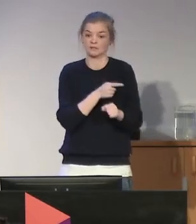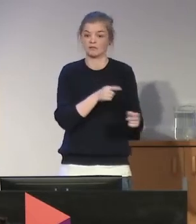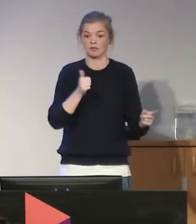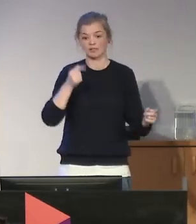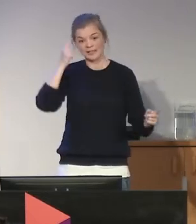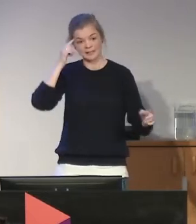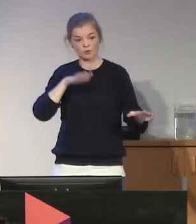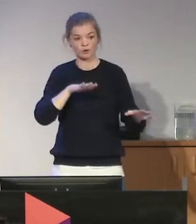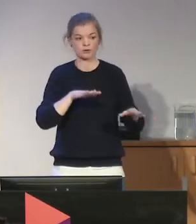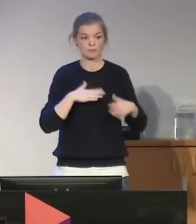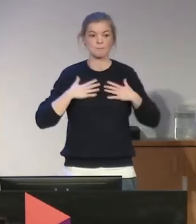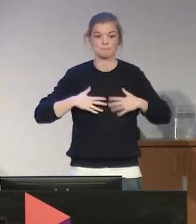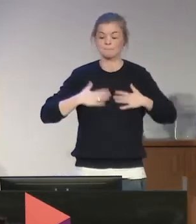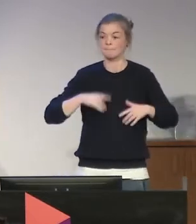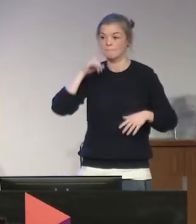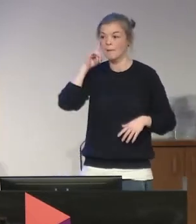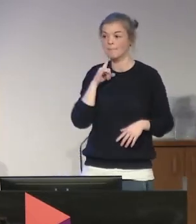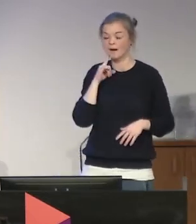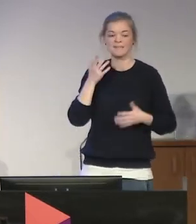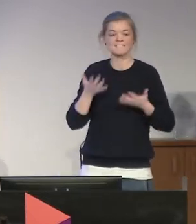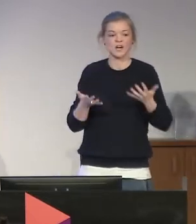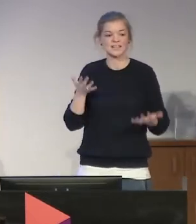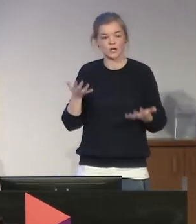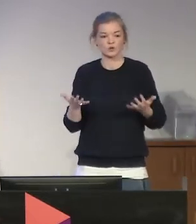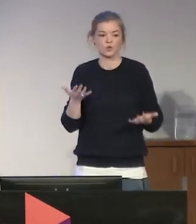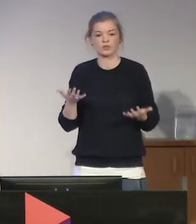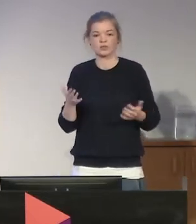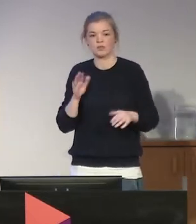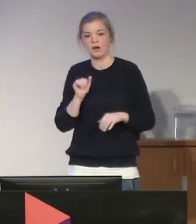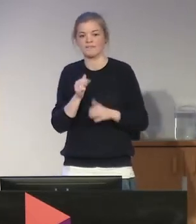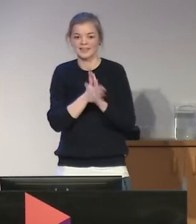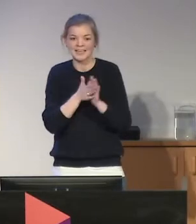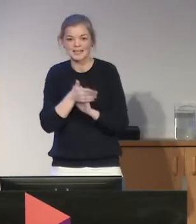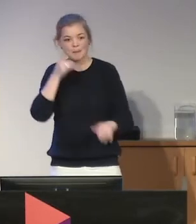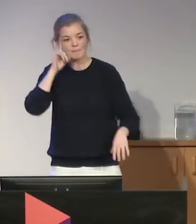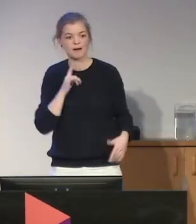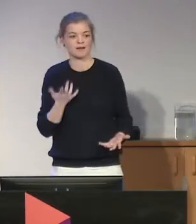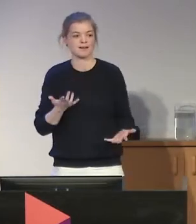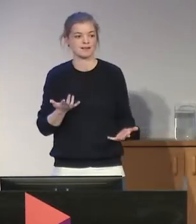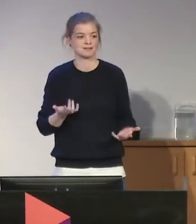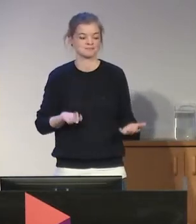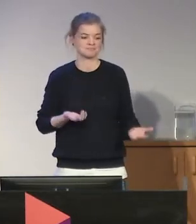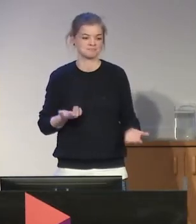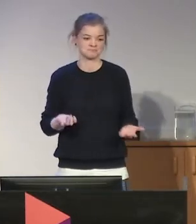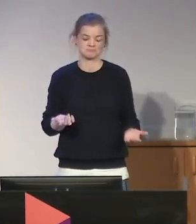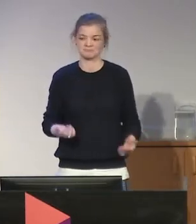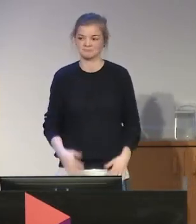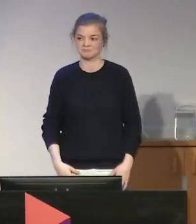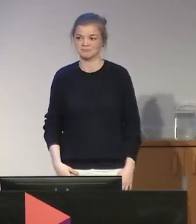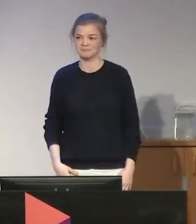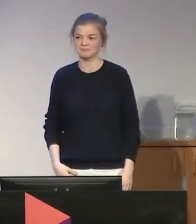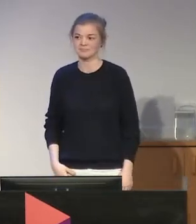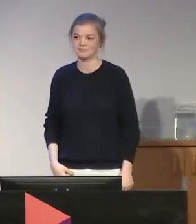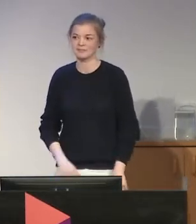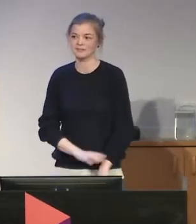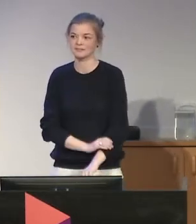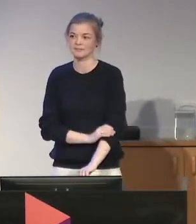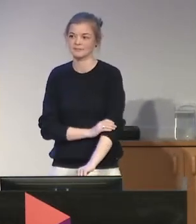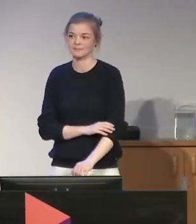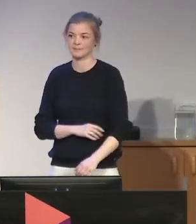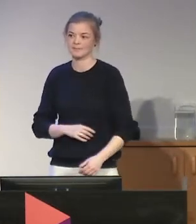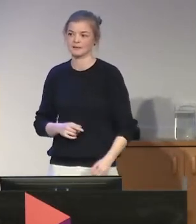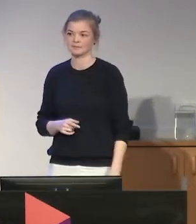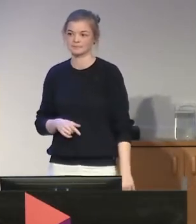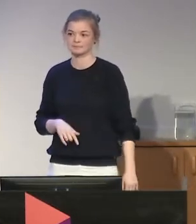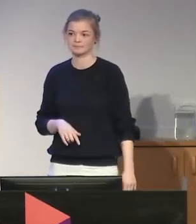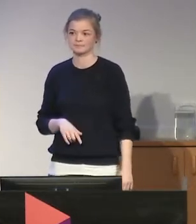sign. It's actually, you know, he was talking about his father, but, you know, he was not using the sign for his father.